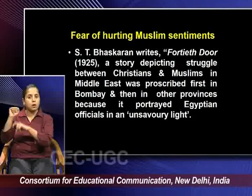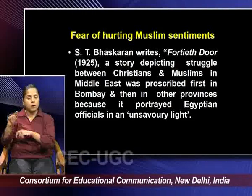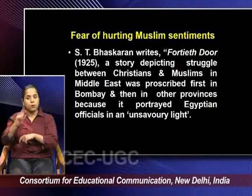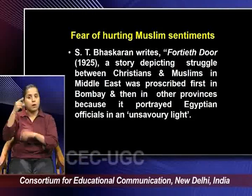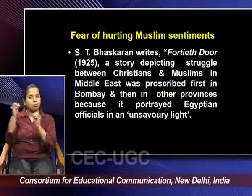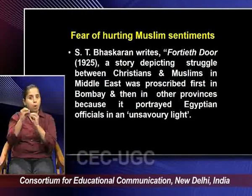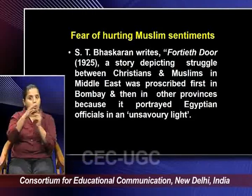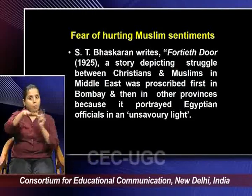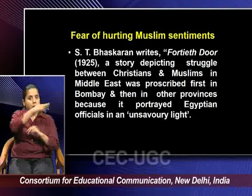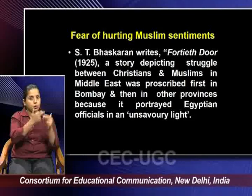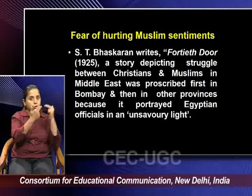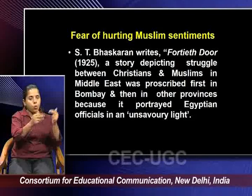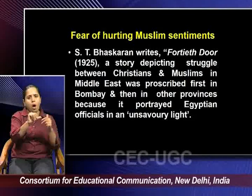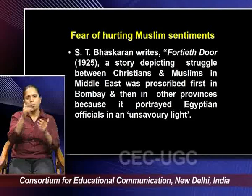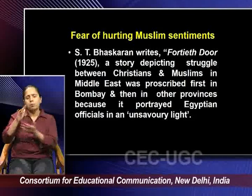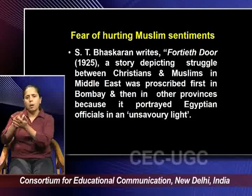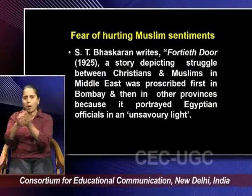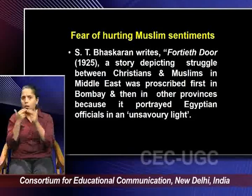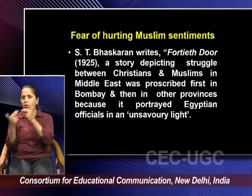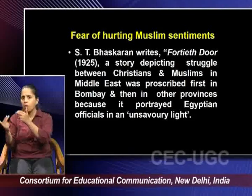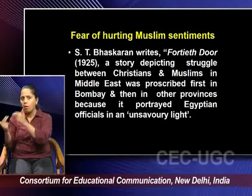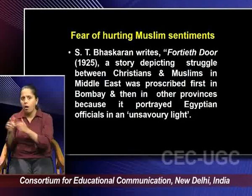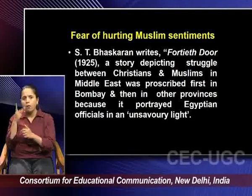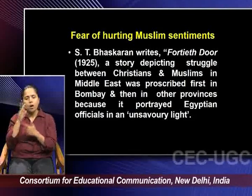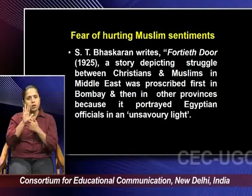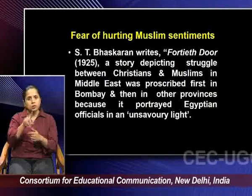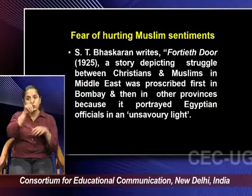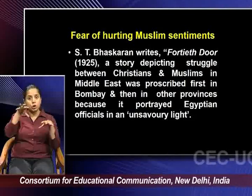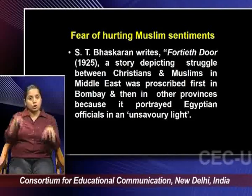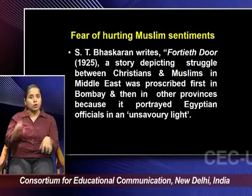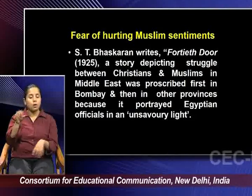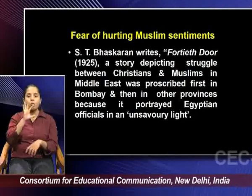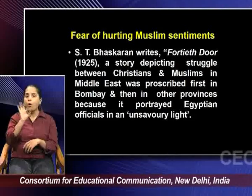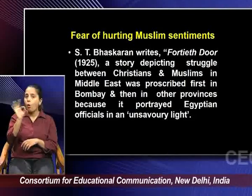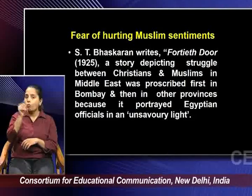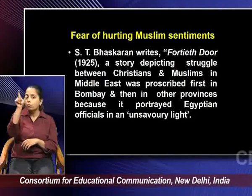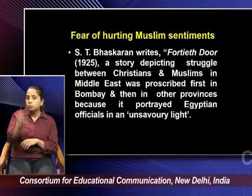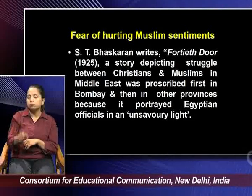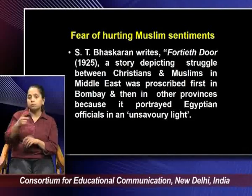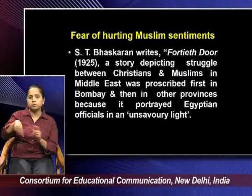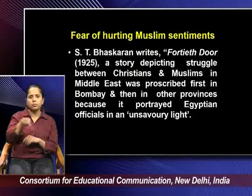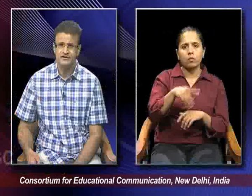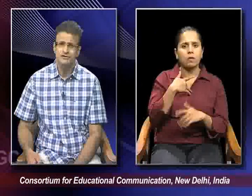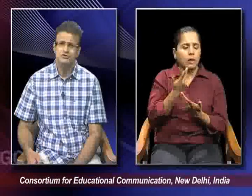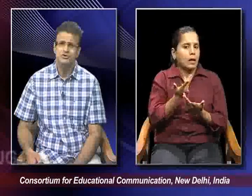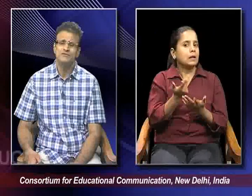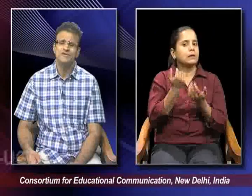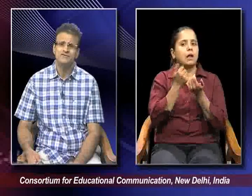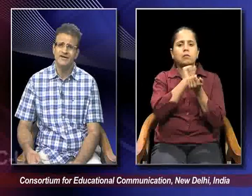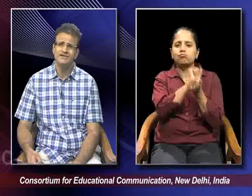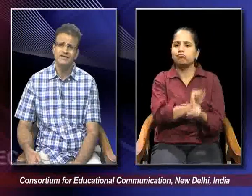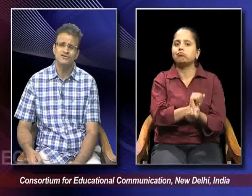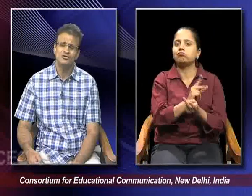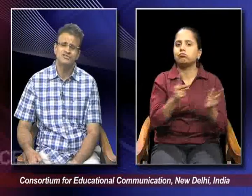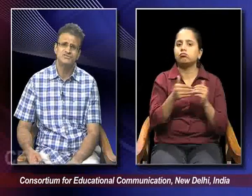Bombay and then in other provinces, because it portrayed the Egyptian officials in an unsavory light. So we